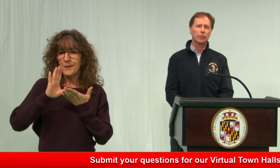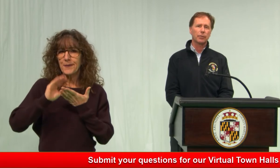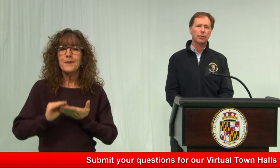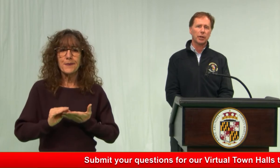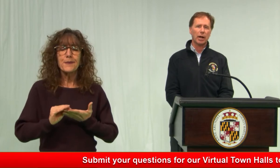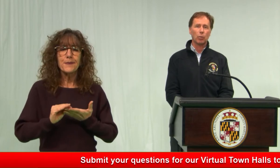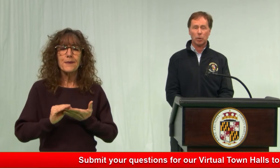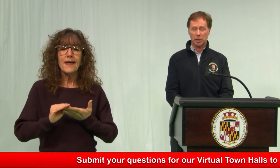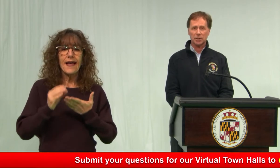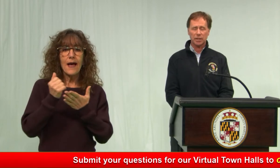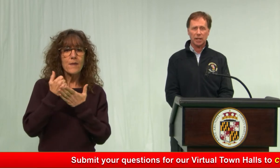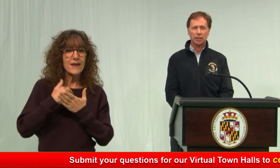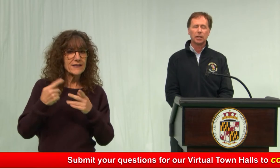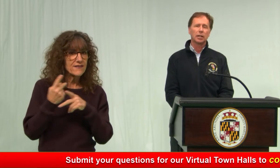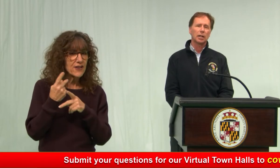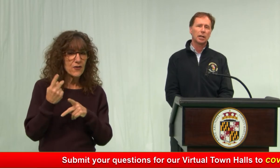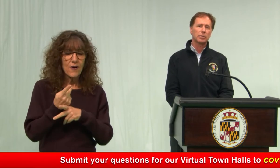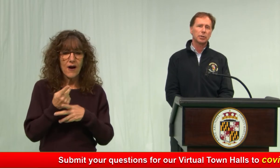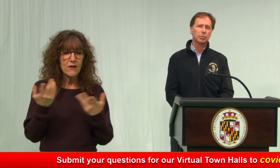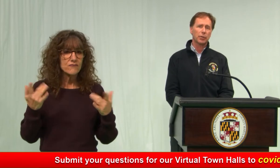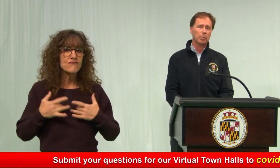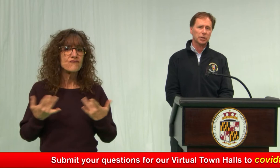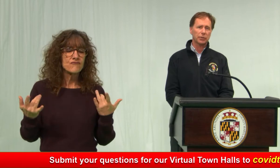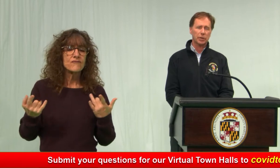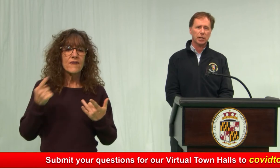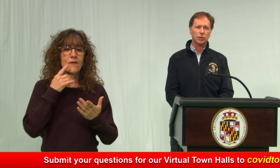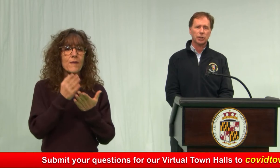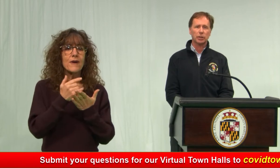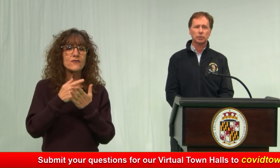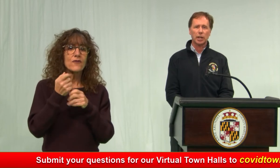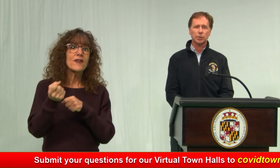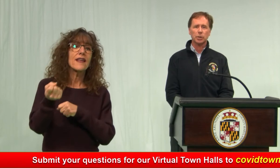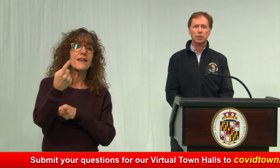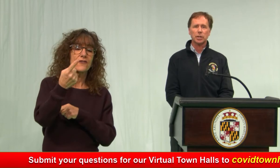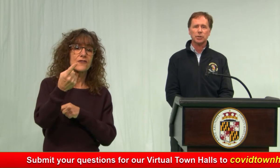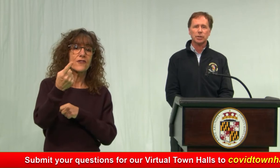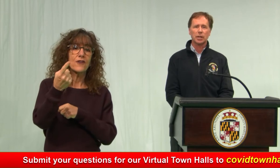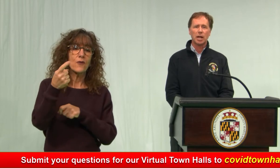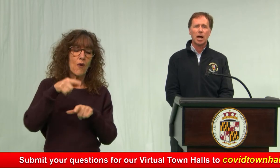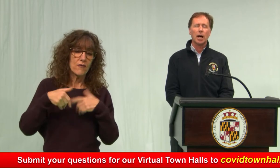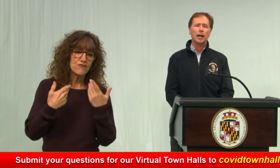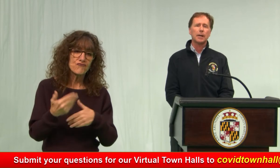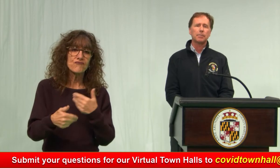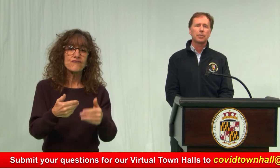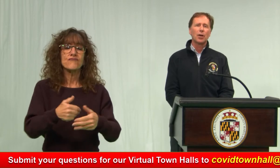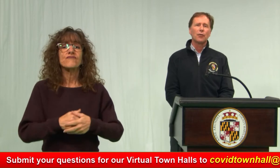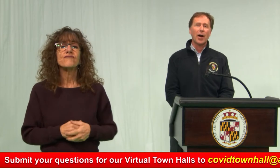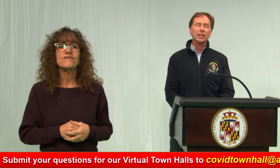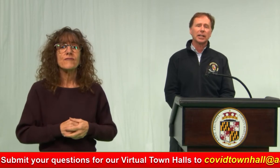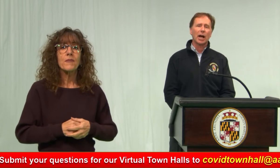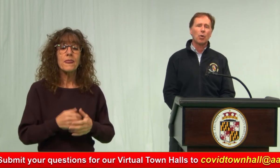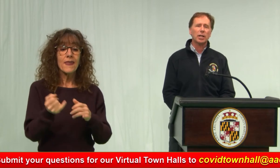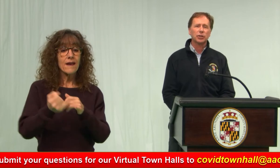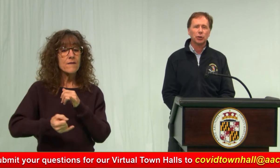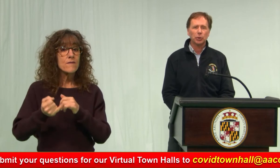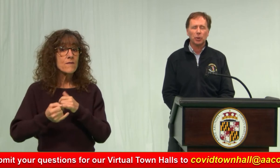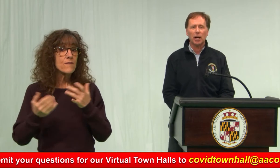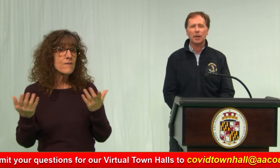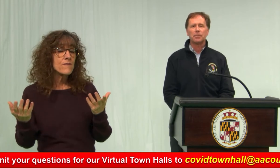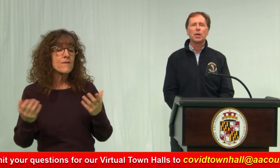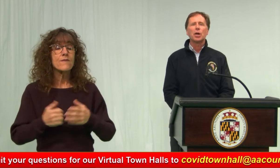us figure out where we're going to stand in terms of our budget for next year as we do this. Finally, I